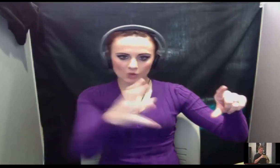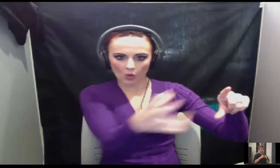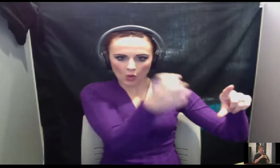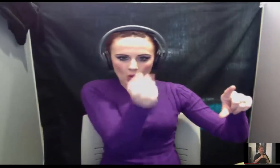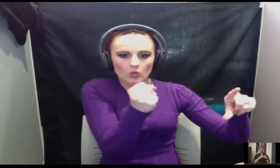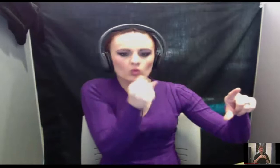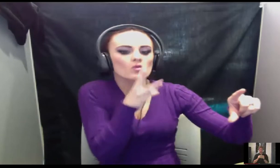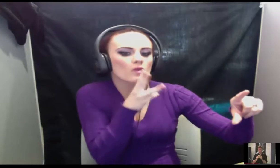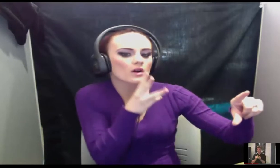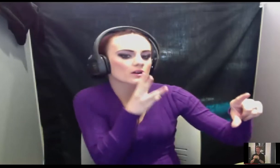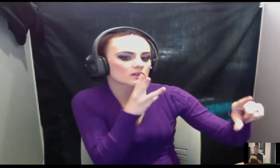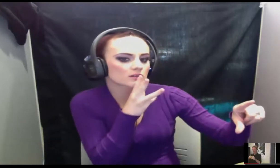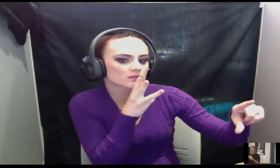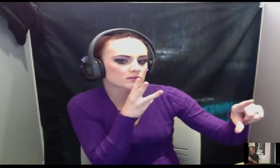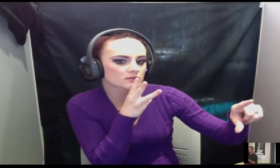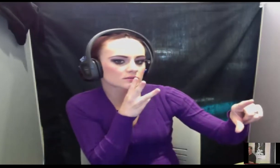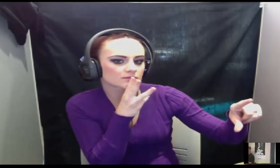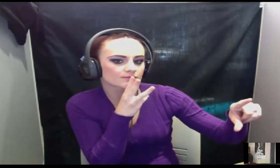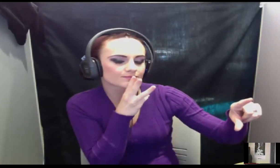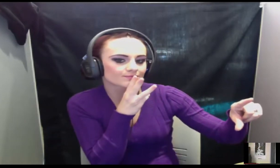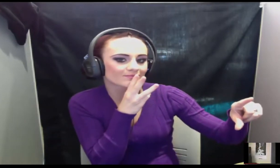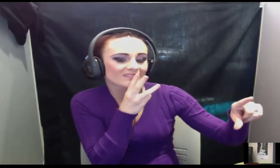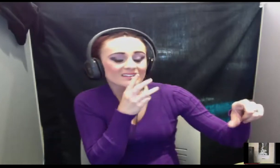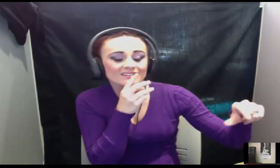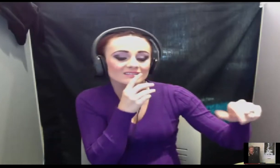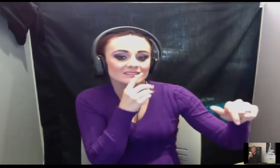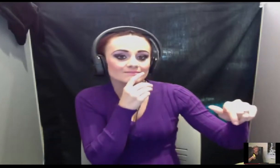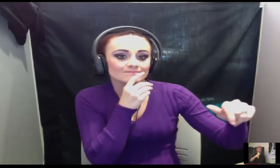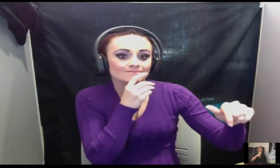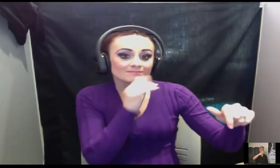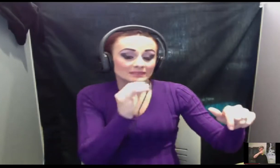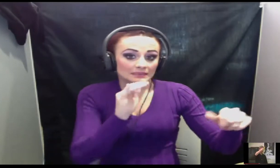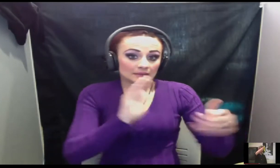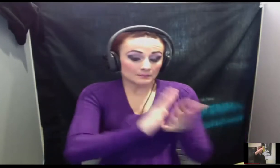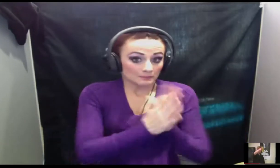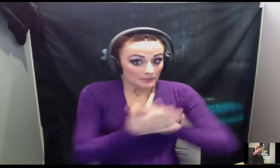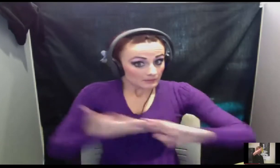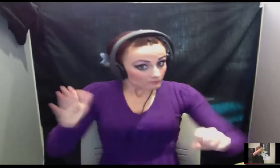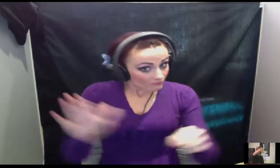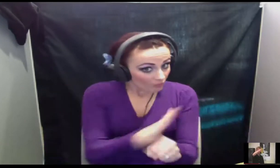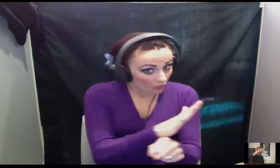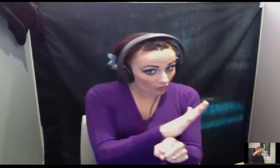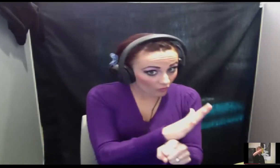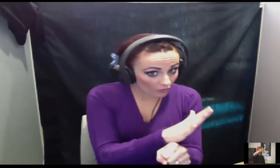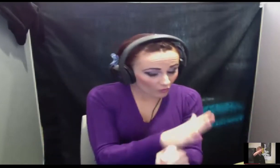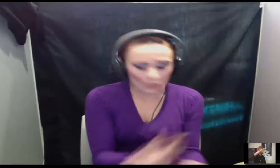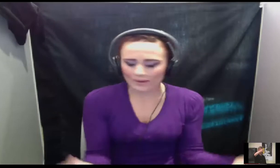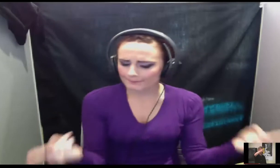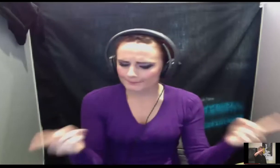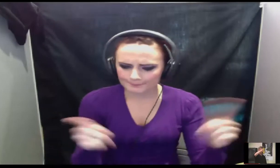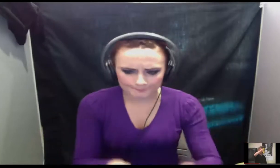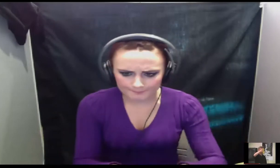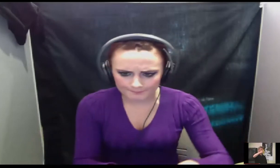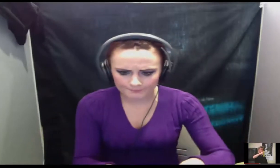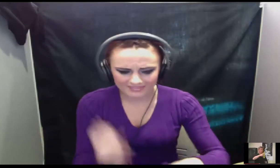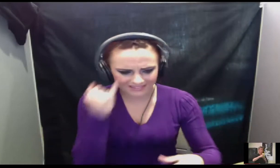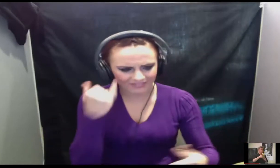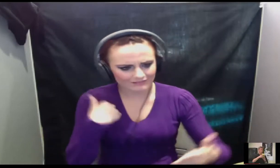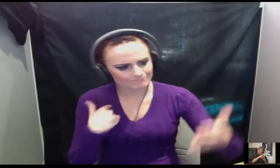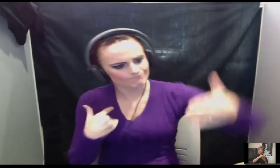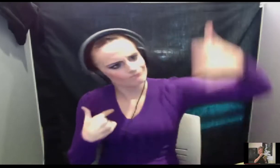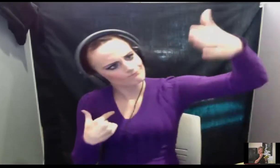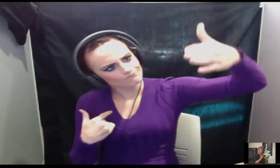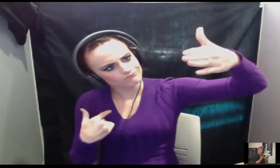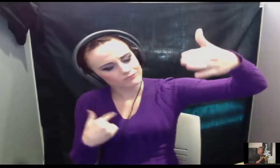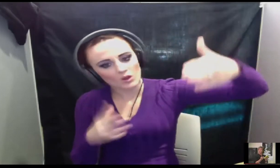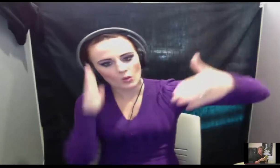and once it gets saturated, it can't hold anymore. And it gets to the point where it's saturated and hold it up, what will it probably do? It's going to drip. So